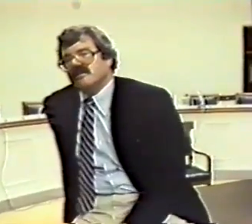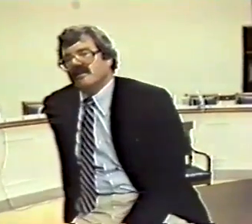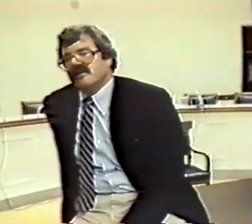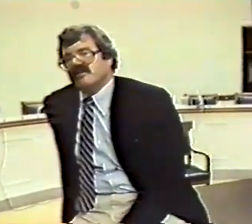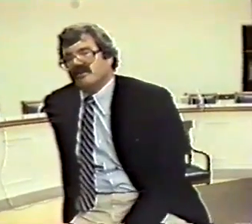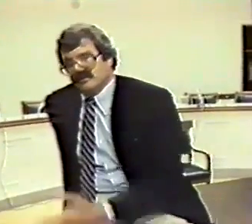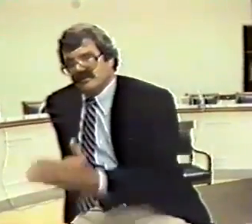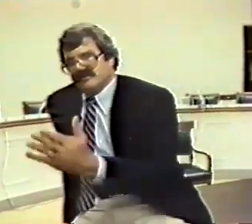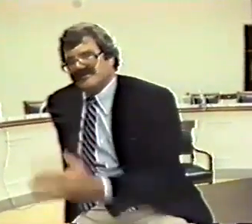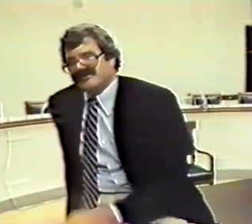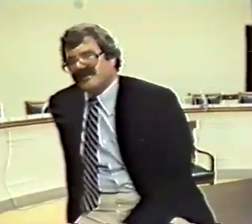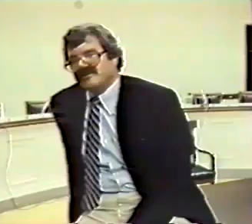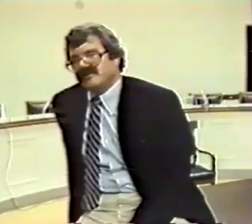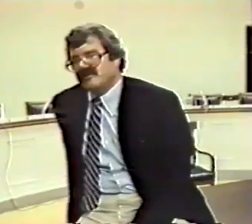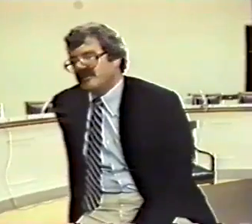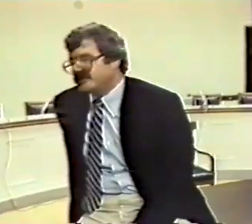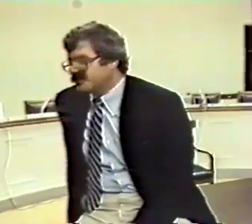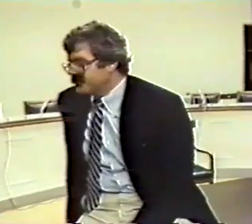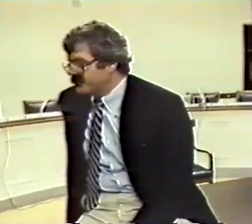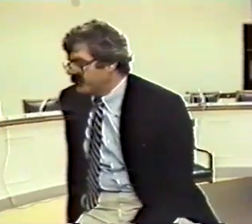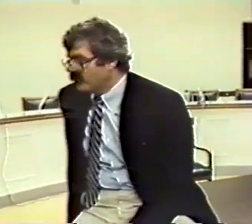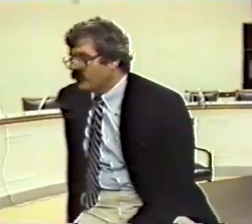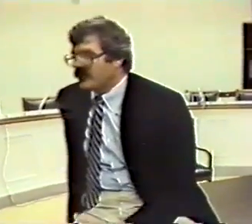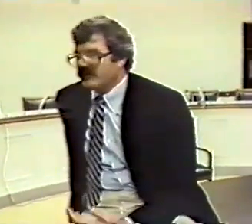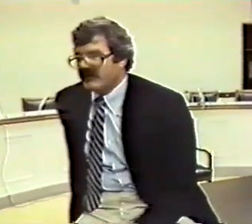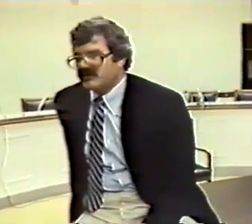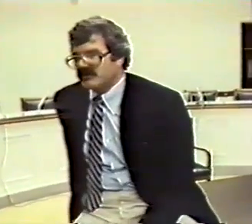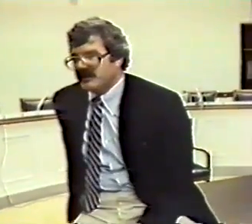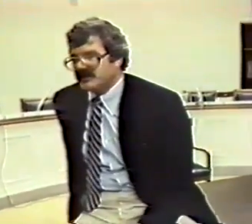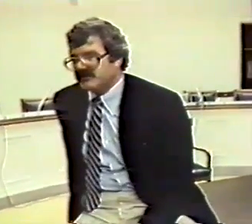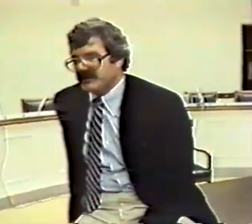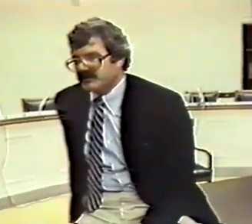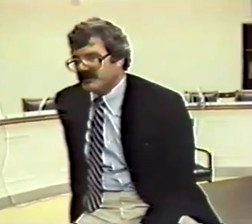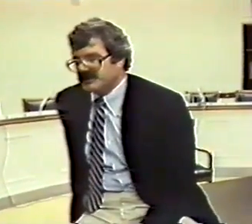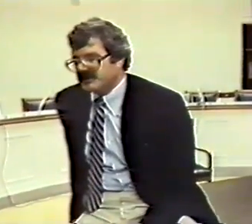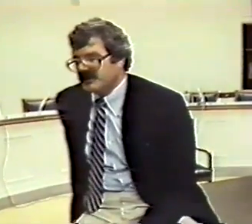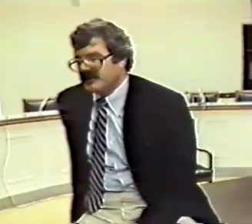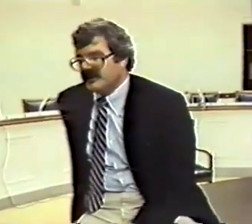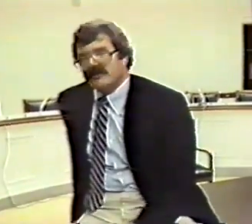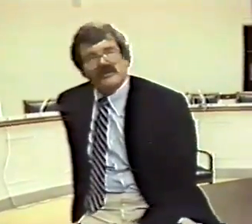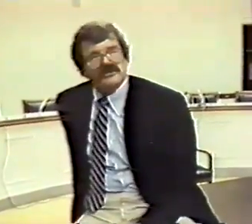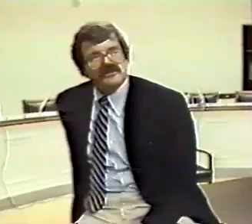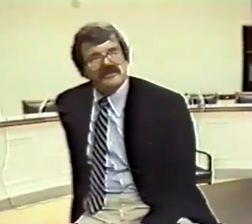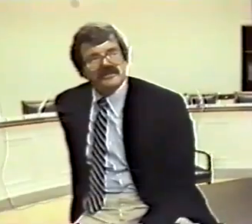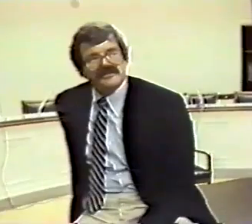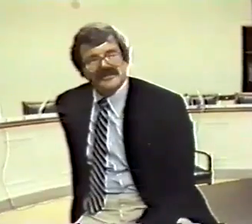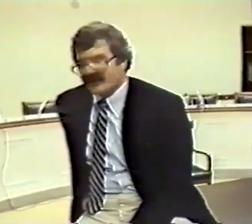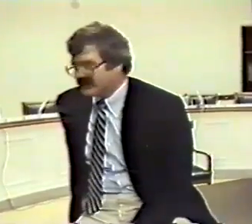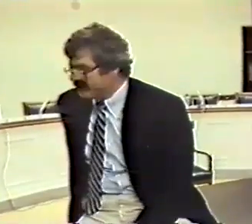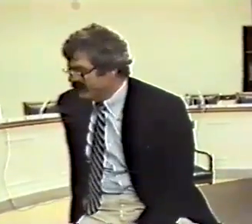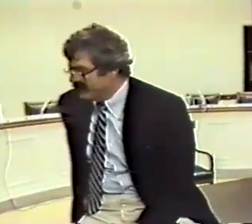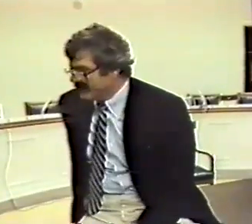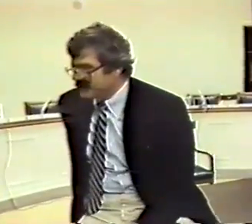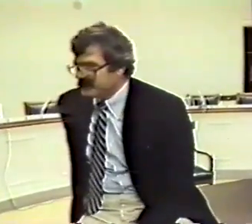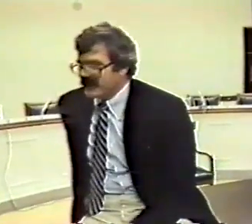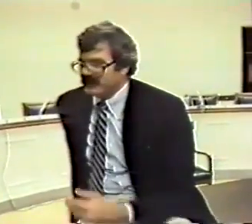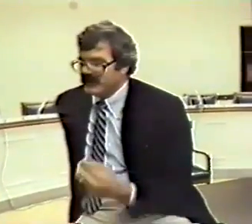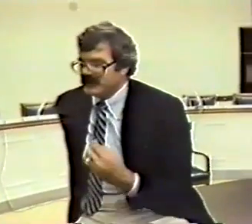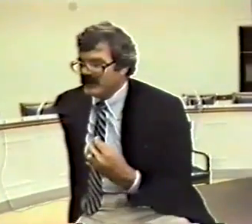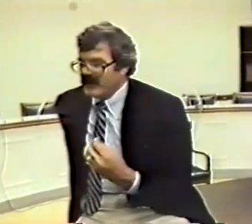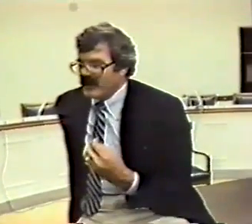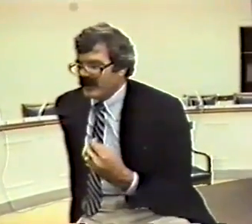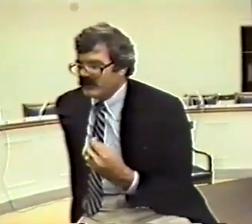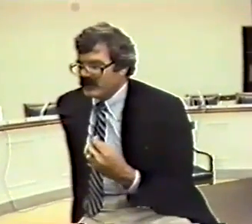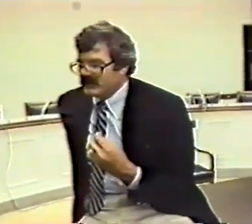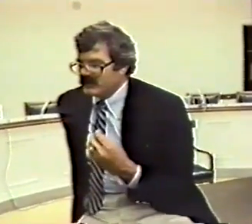militant. I think, as you said, you've hit the streets before, and we've had tremendous victories. And there goes the call to go vote on this matter.